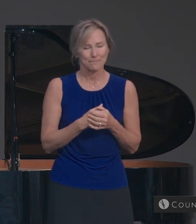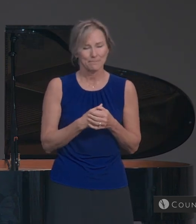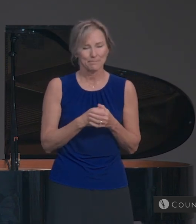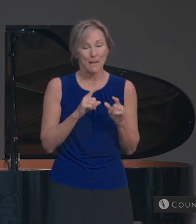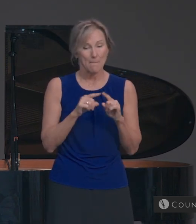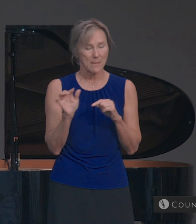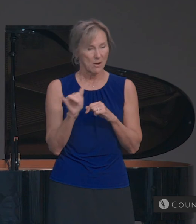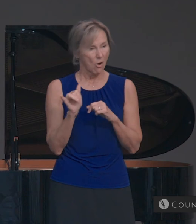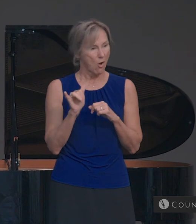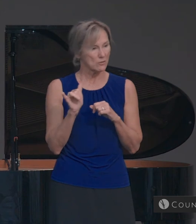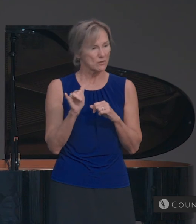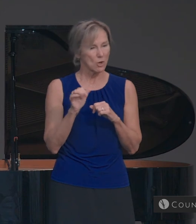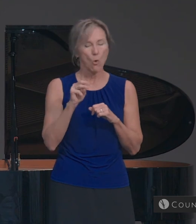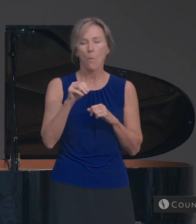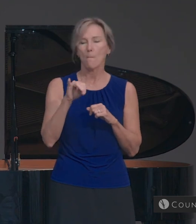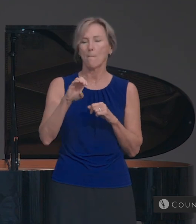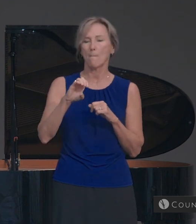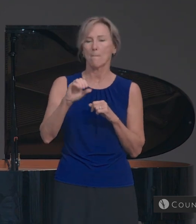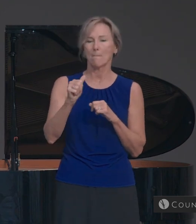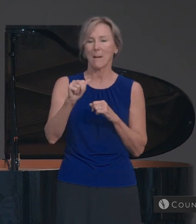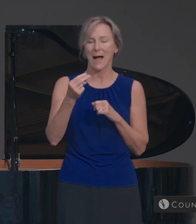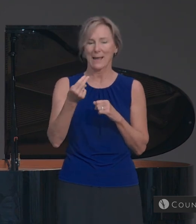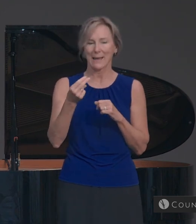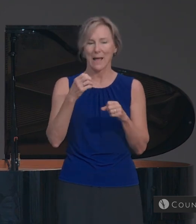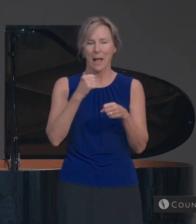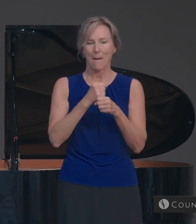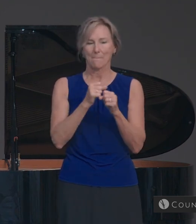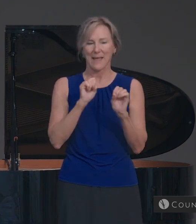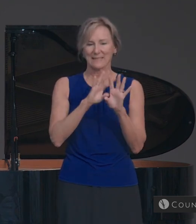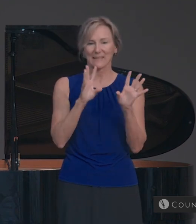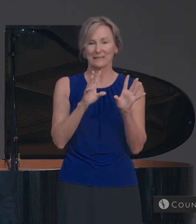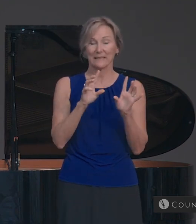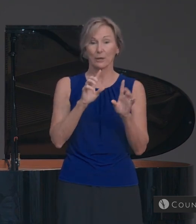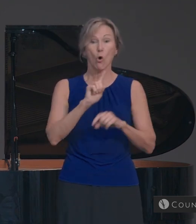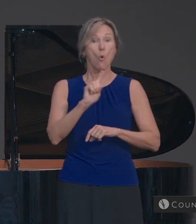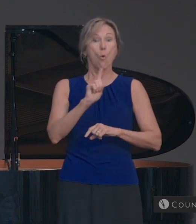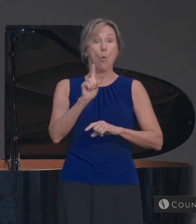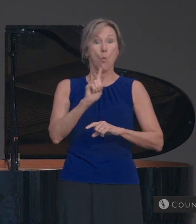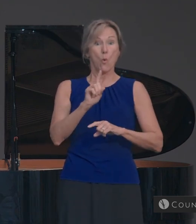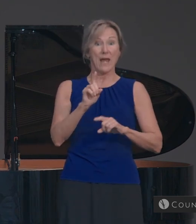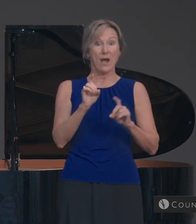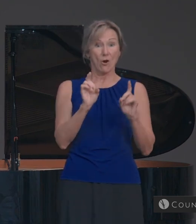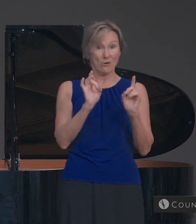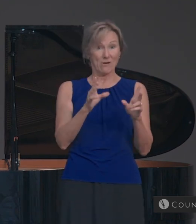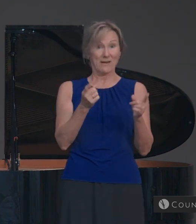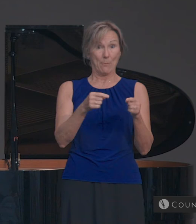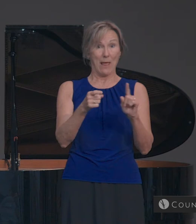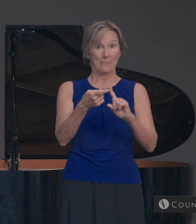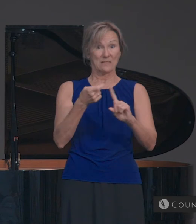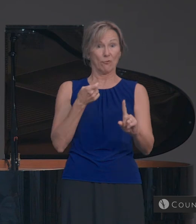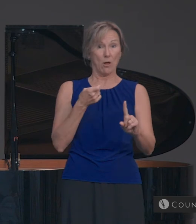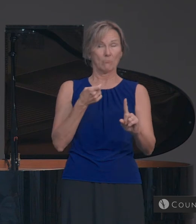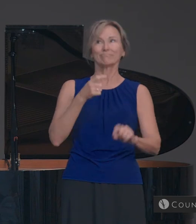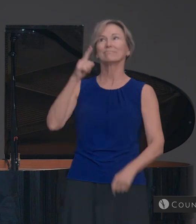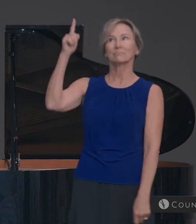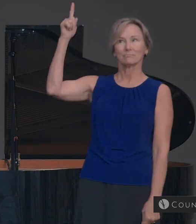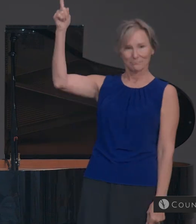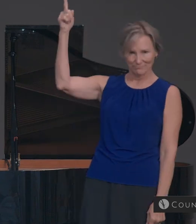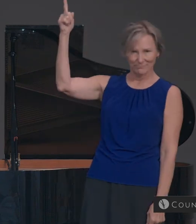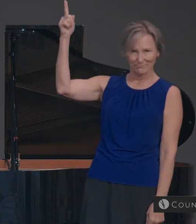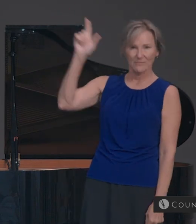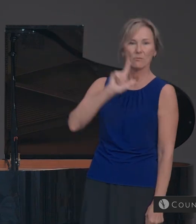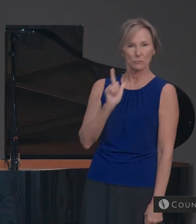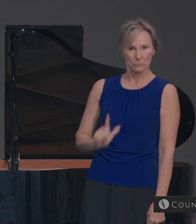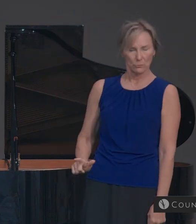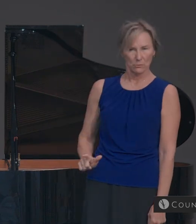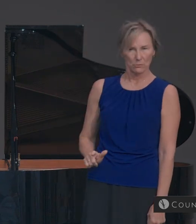but Micah makes it clear where it's coming from. Where it's coming from. You see, while it looks